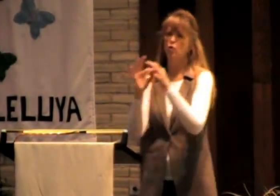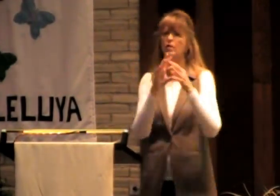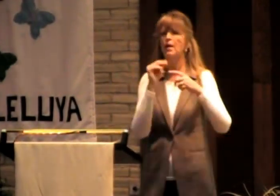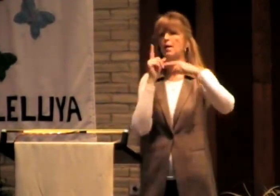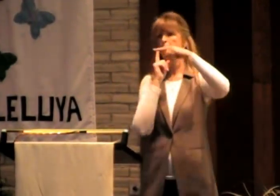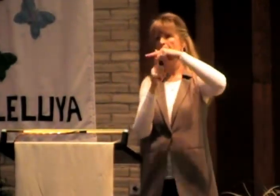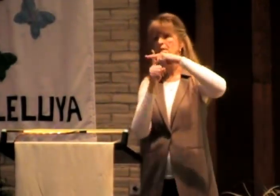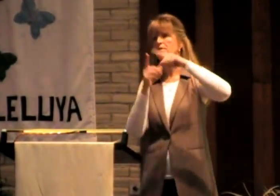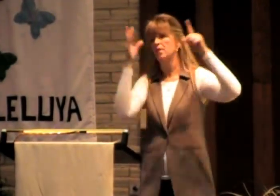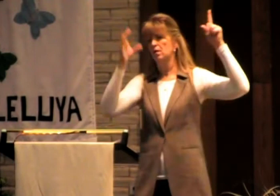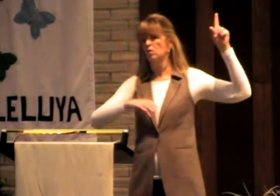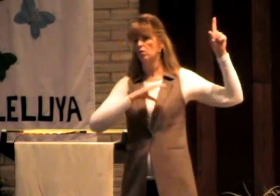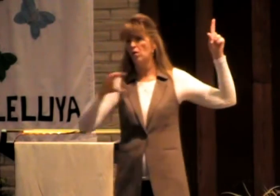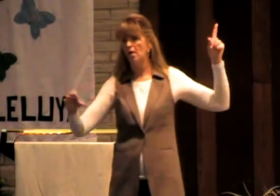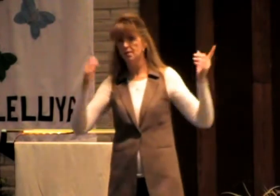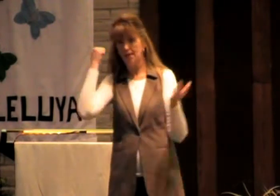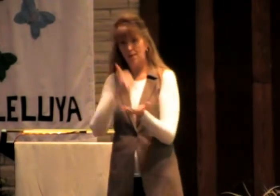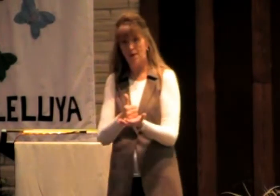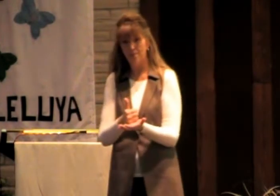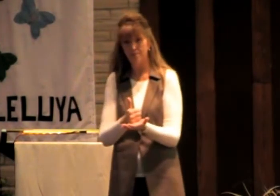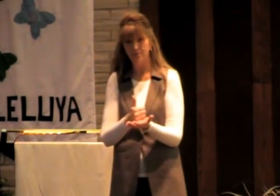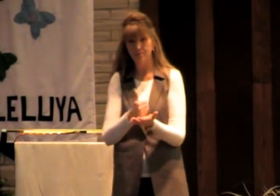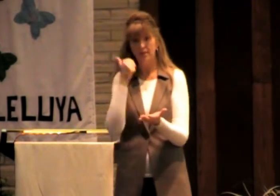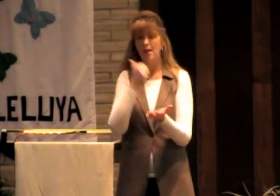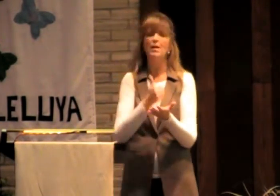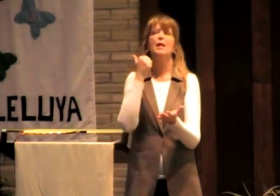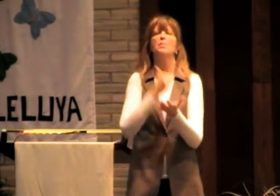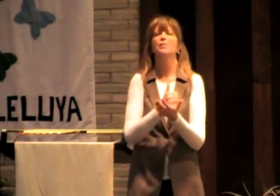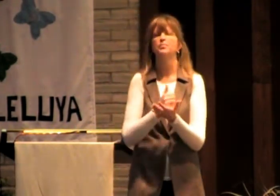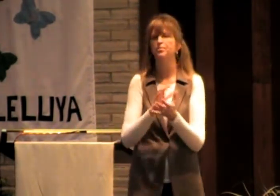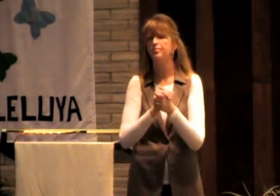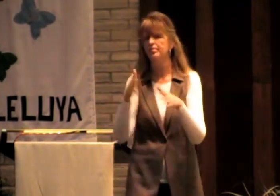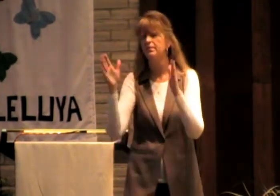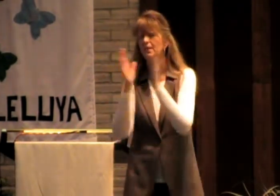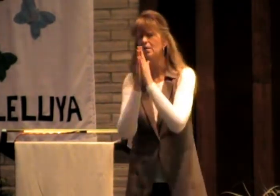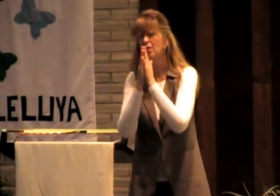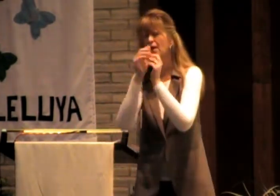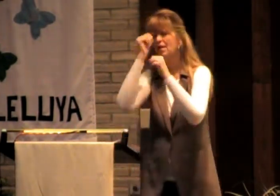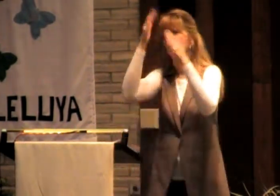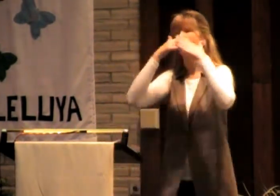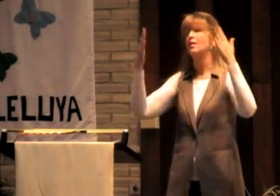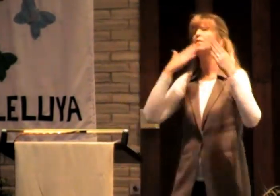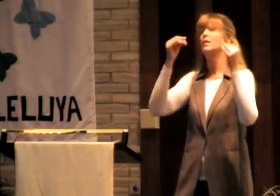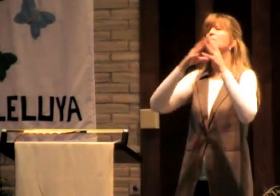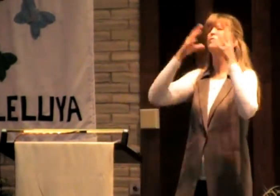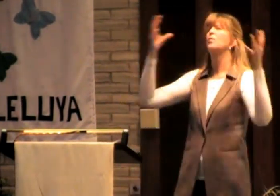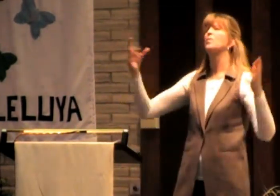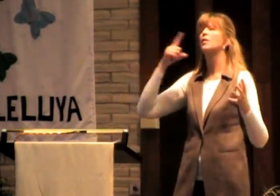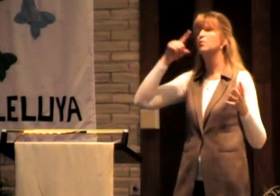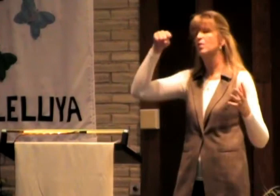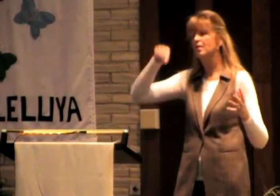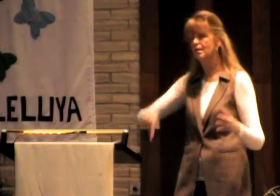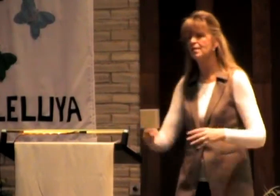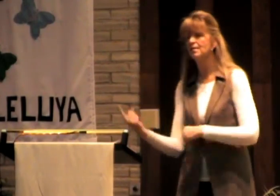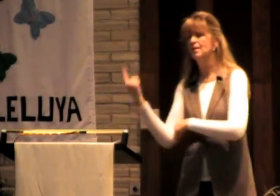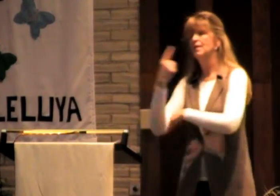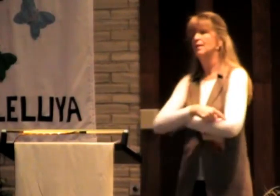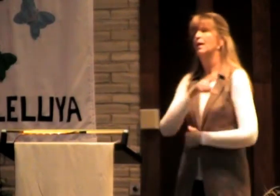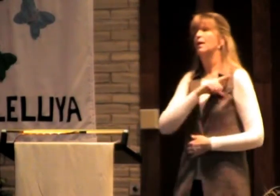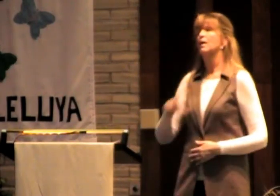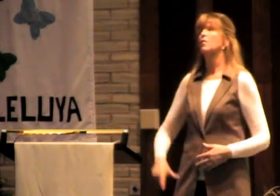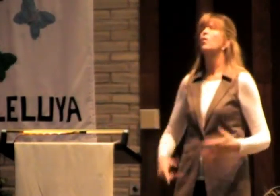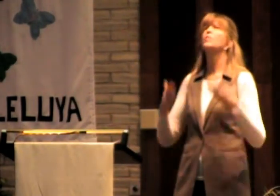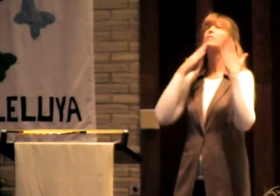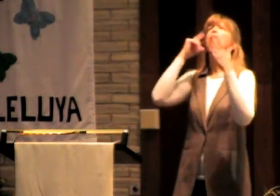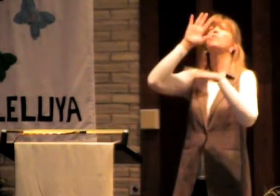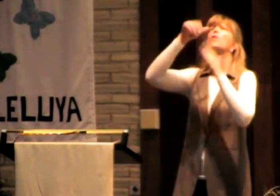Everything will be stronger through you. Through uniting through Christ. Amen? Amen. Please pray with me. Heavenly